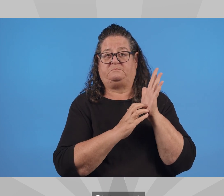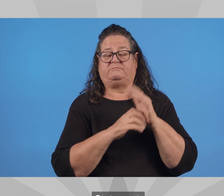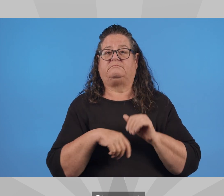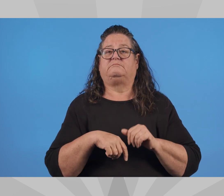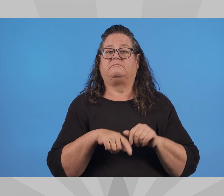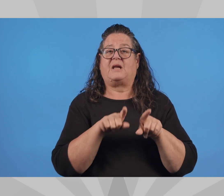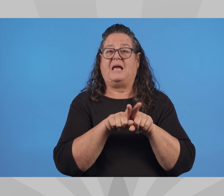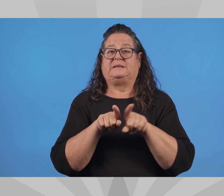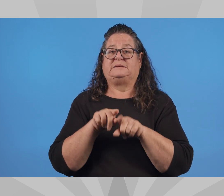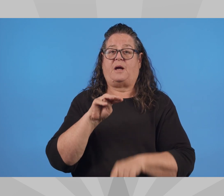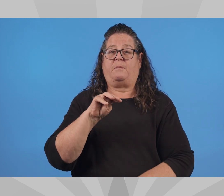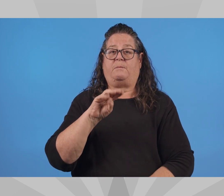Statement.